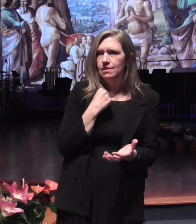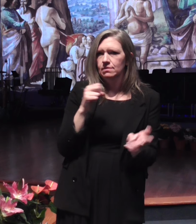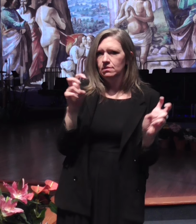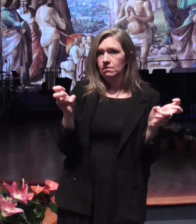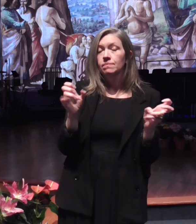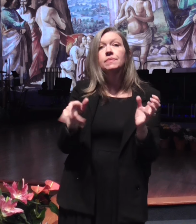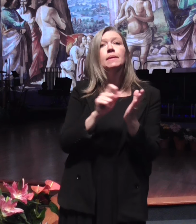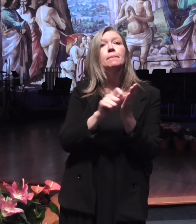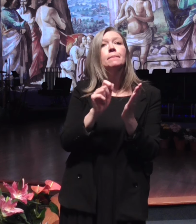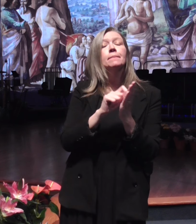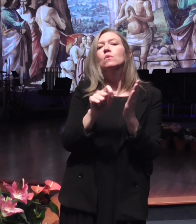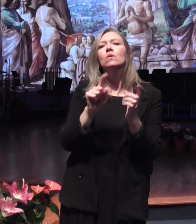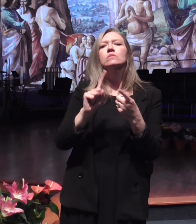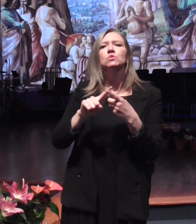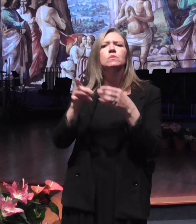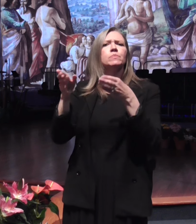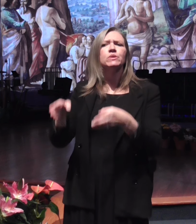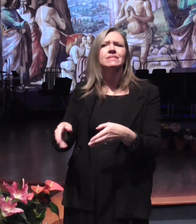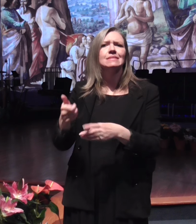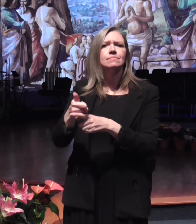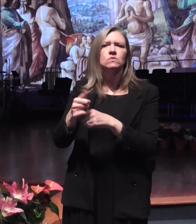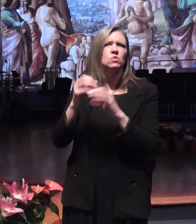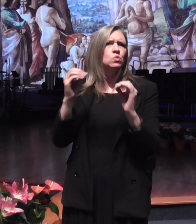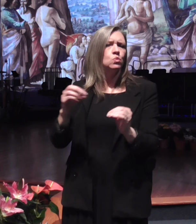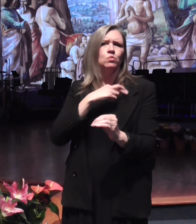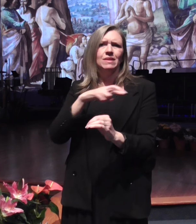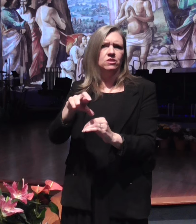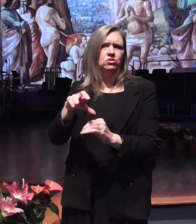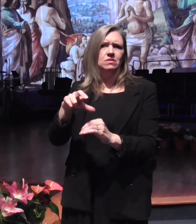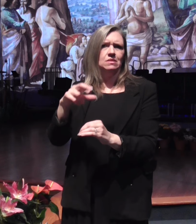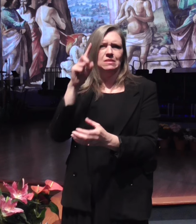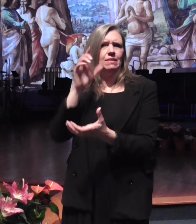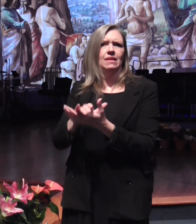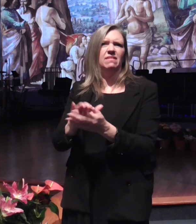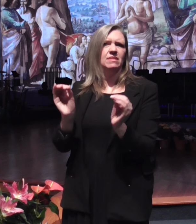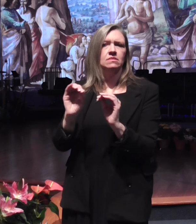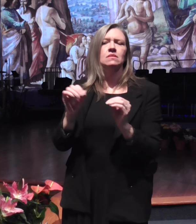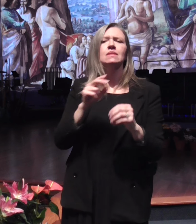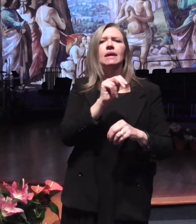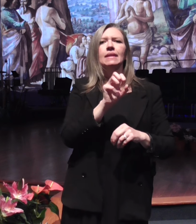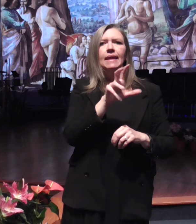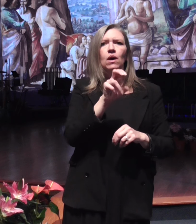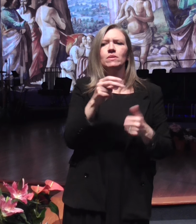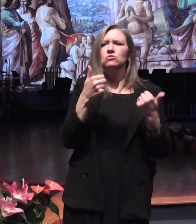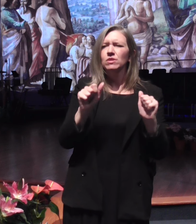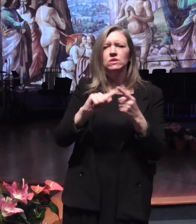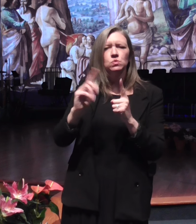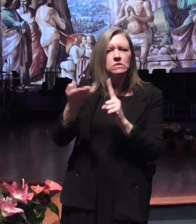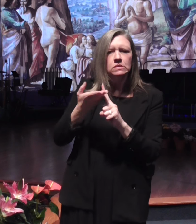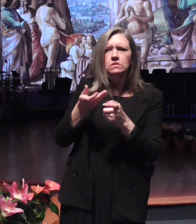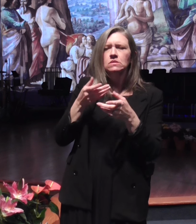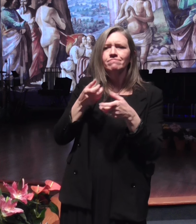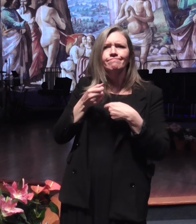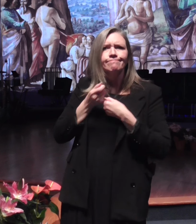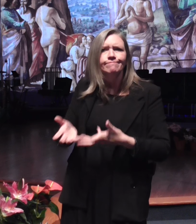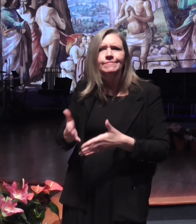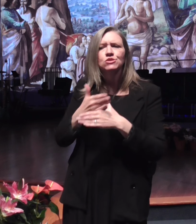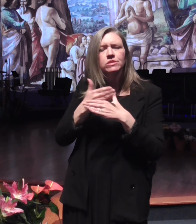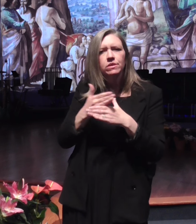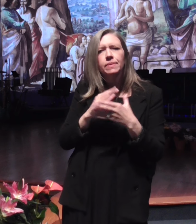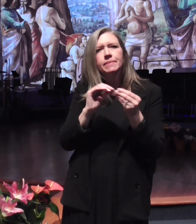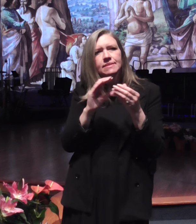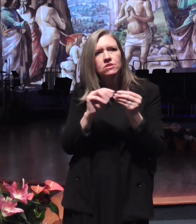he wrote it to a man who was a secular man, a non-religious man, trying to express now in his heart about what the message of Christ